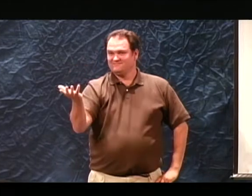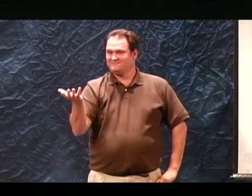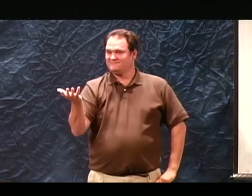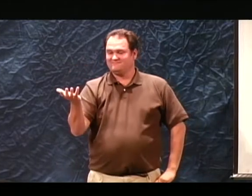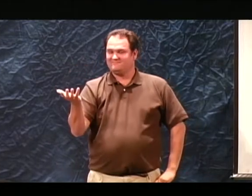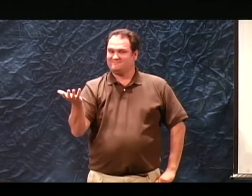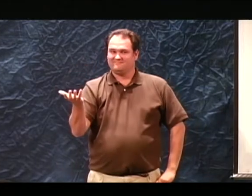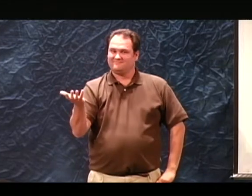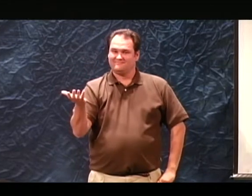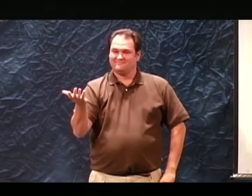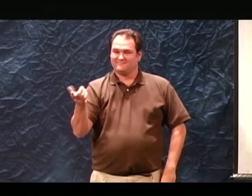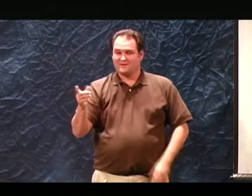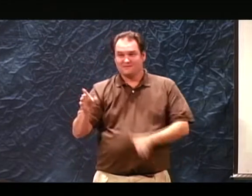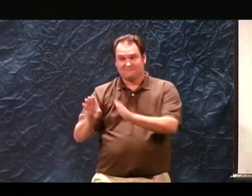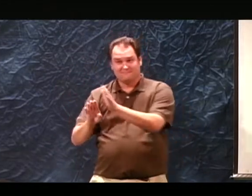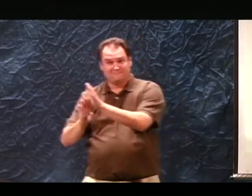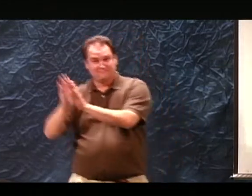we are equal